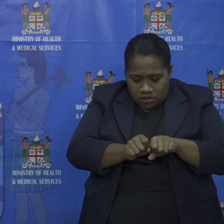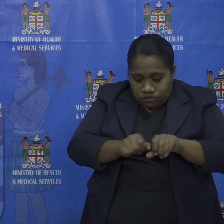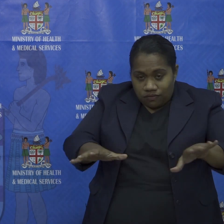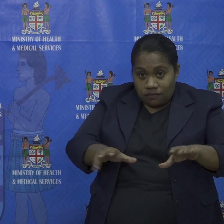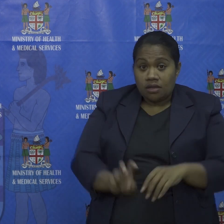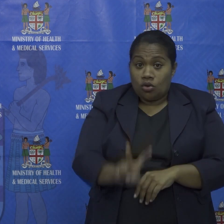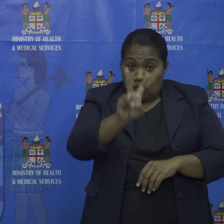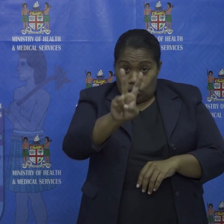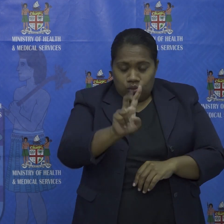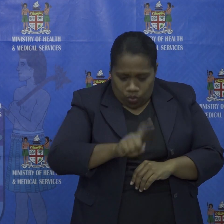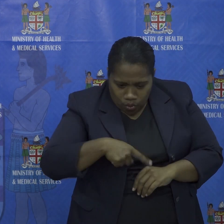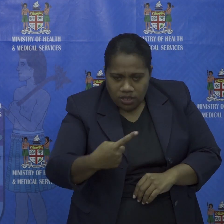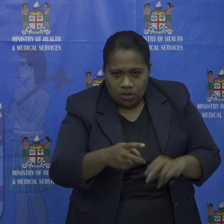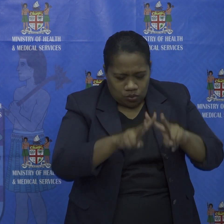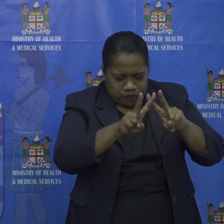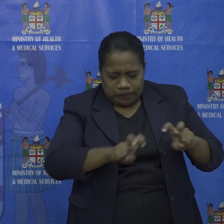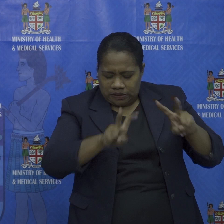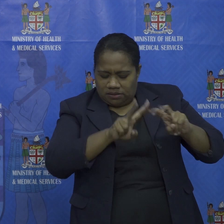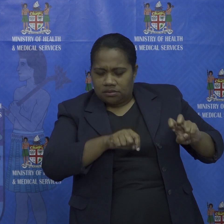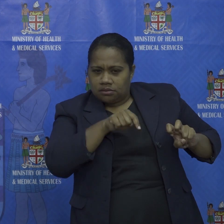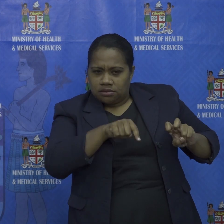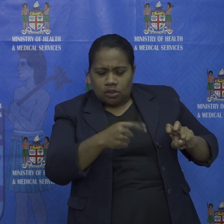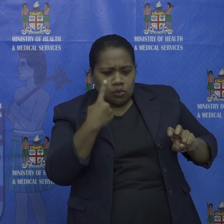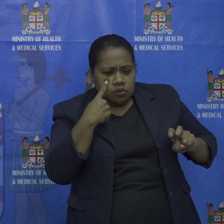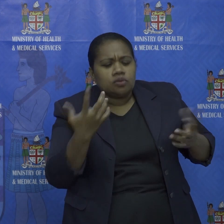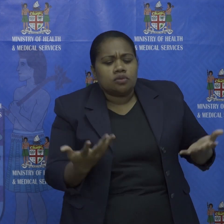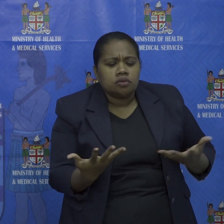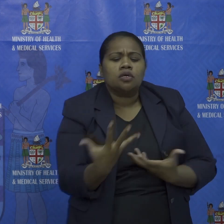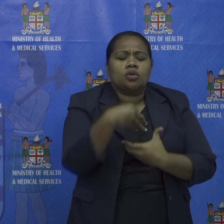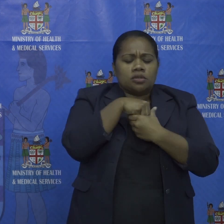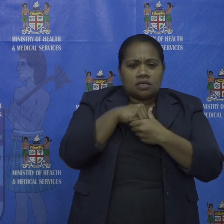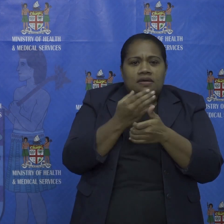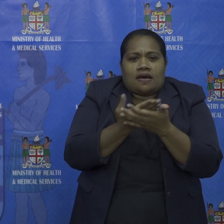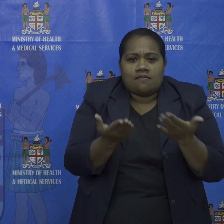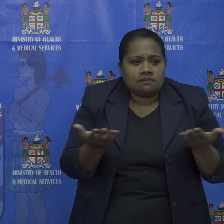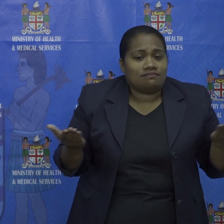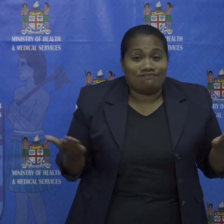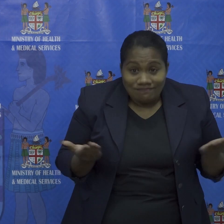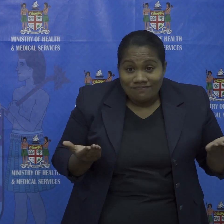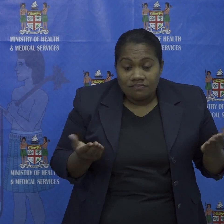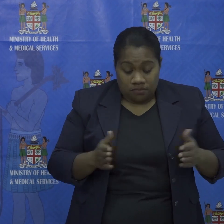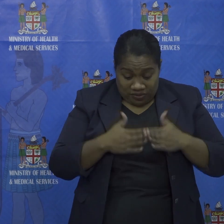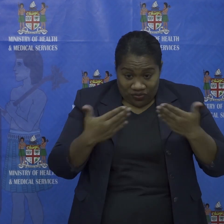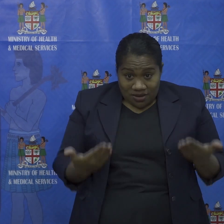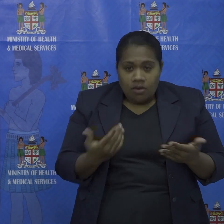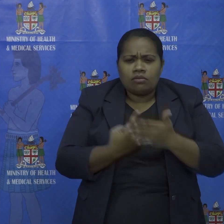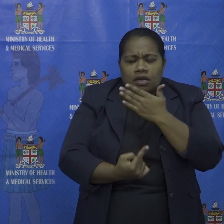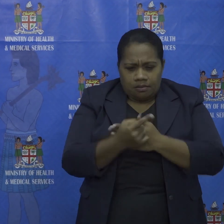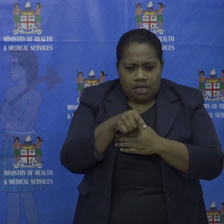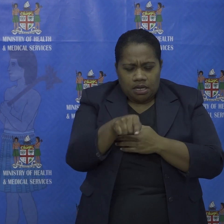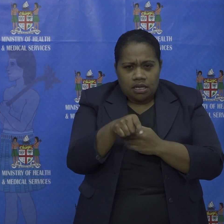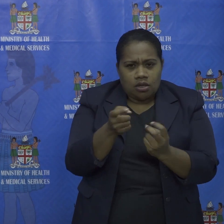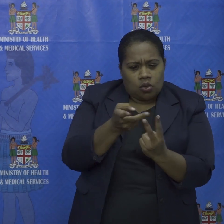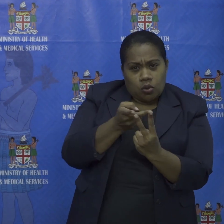under investigation to determine their source of transmission. But for now, we are considering them as cases